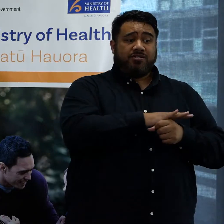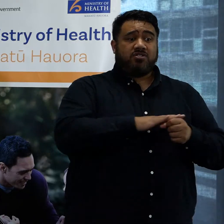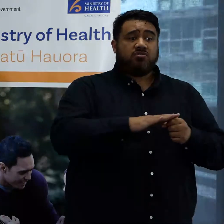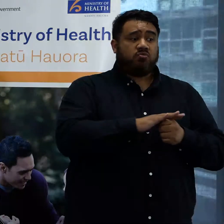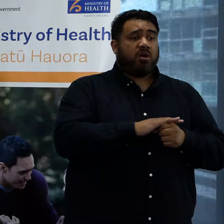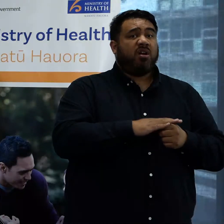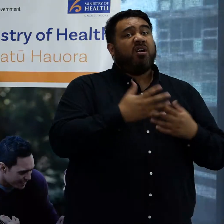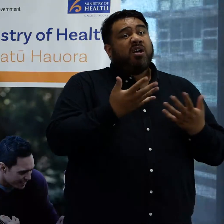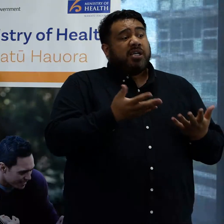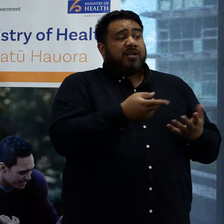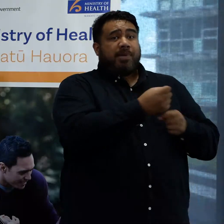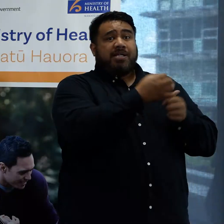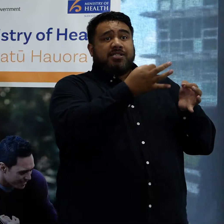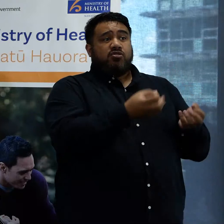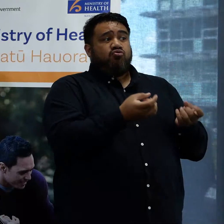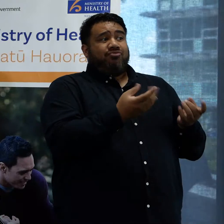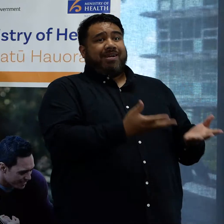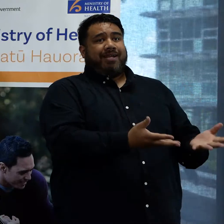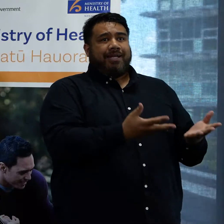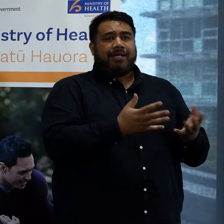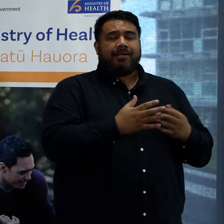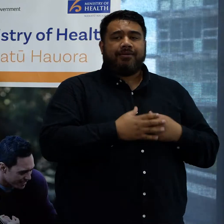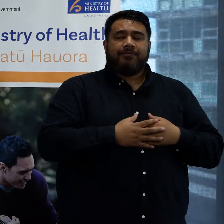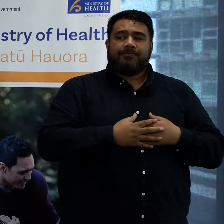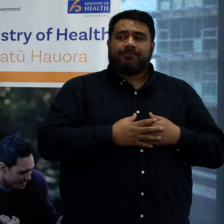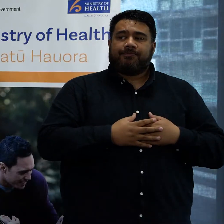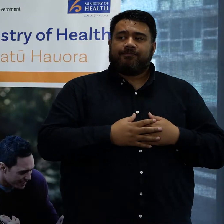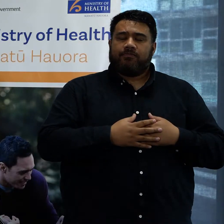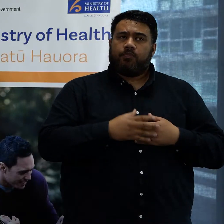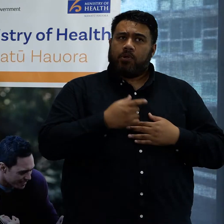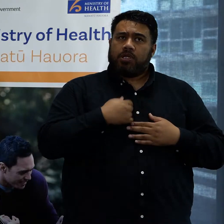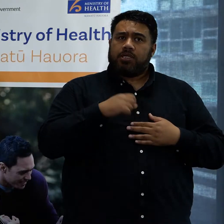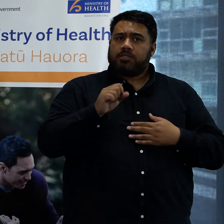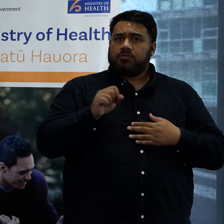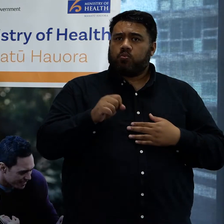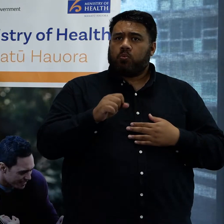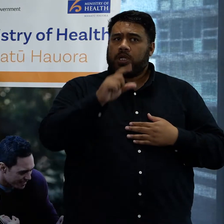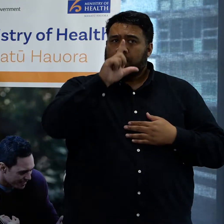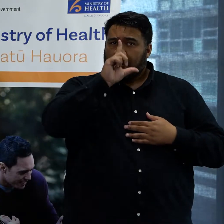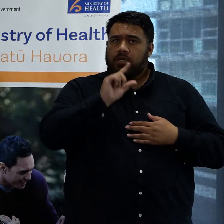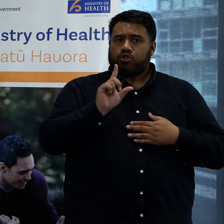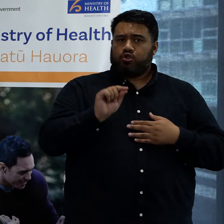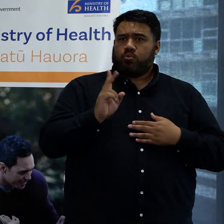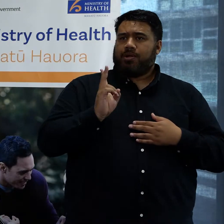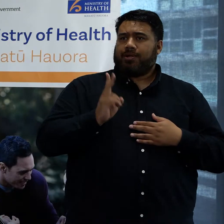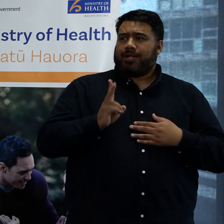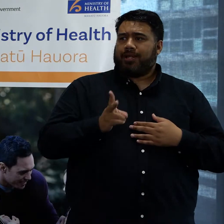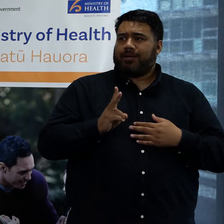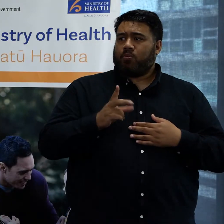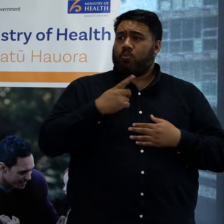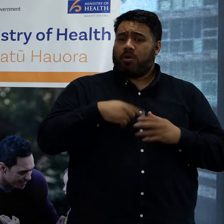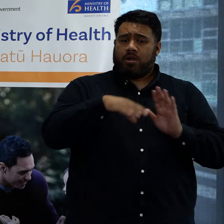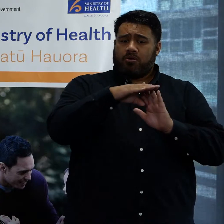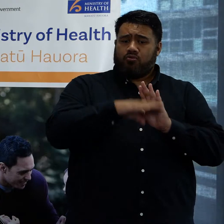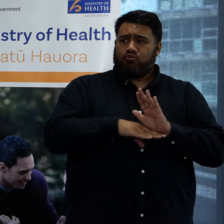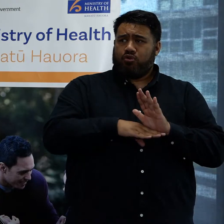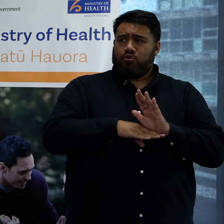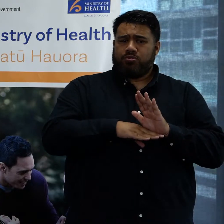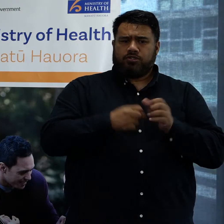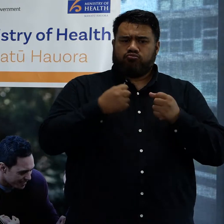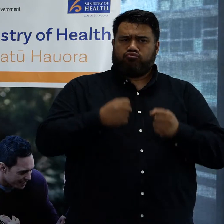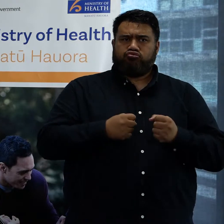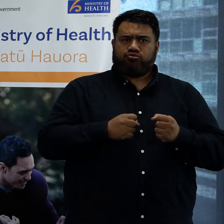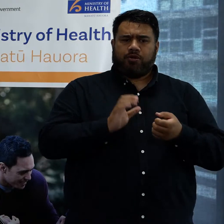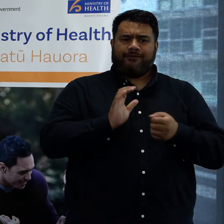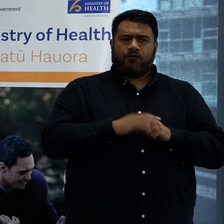the arrangement that's been made. And yes, we would be happy to do that again. Again, the protocols are very strict around infection prevention and